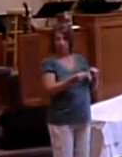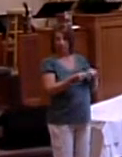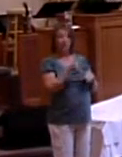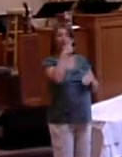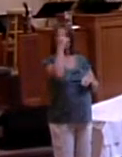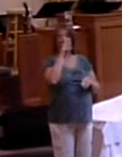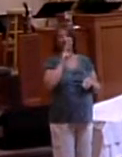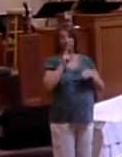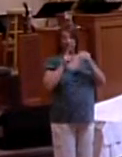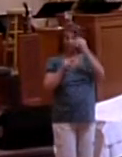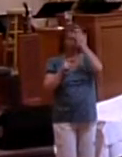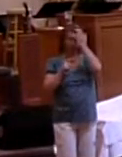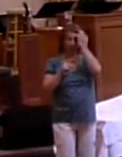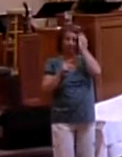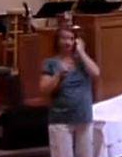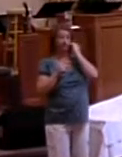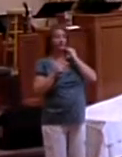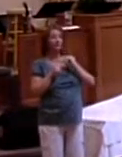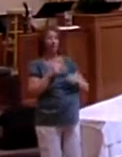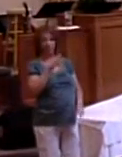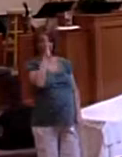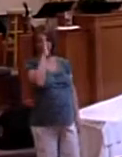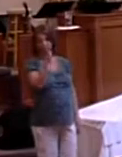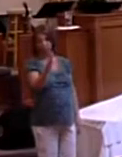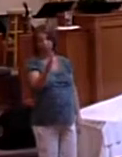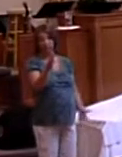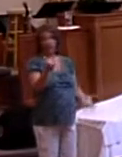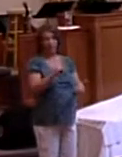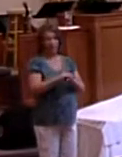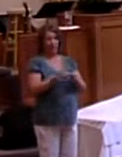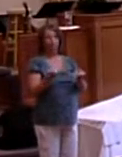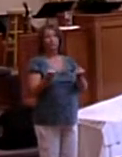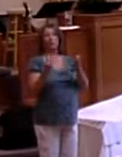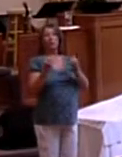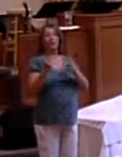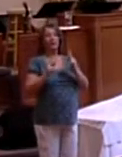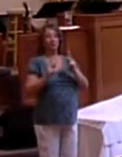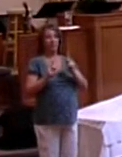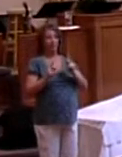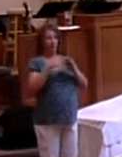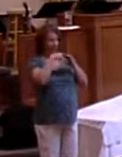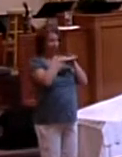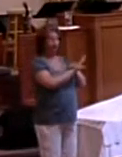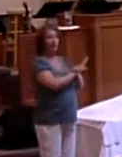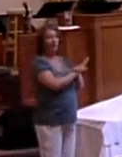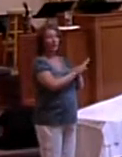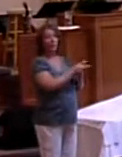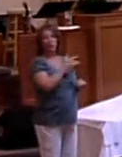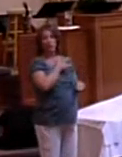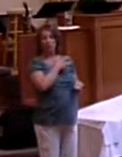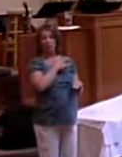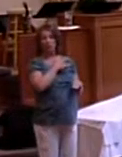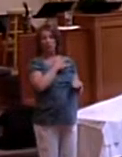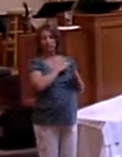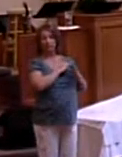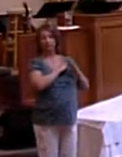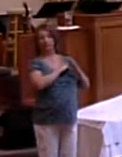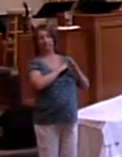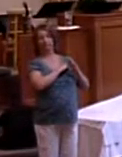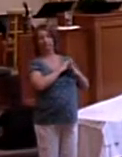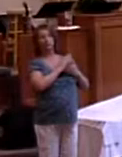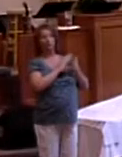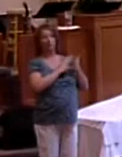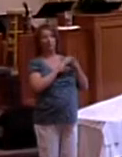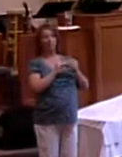ultimately, I'll be straight with you that there's so many people that come into the office, your heart kind of gets hardened toward their stories, and